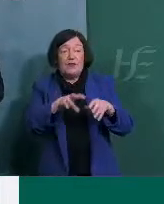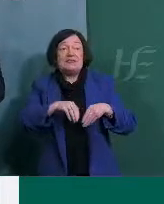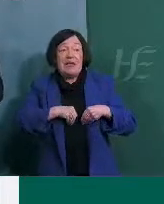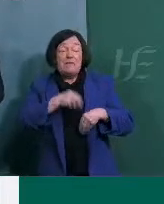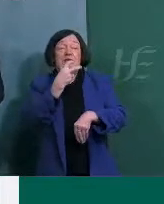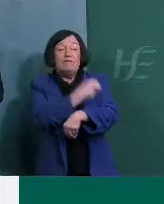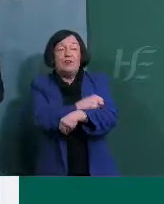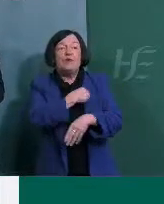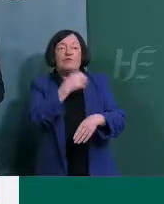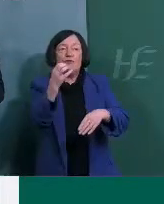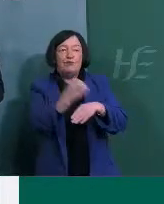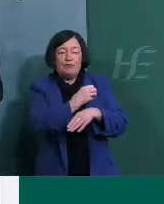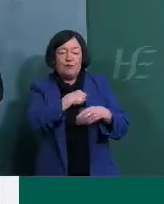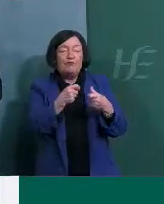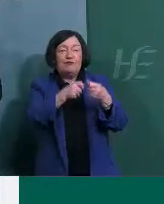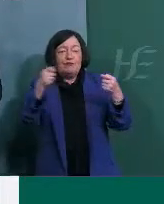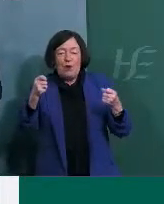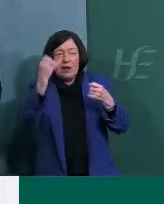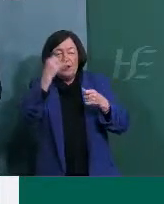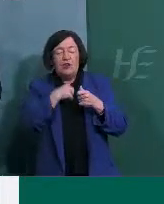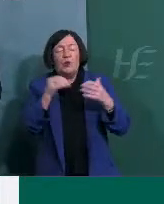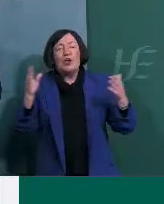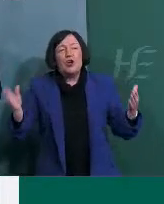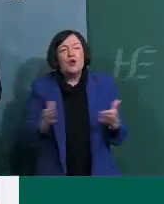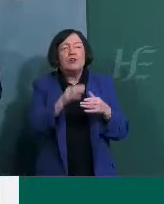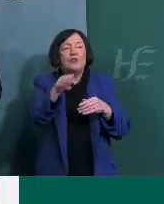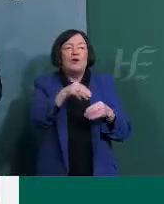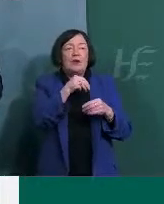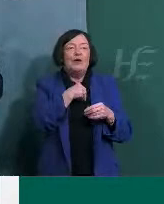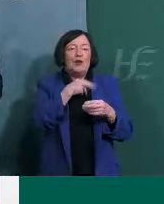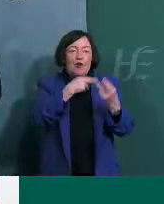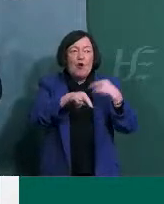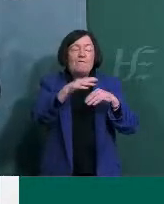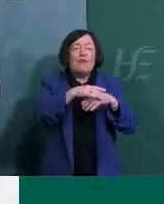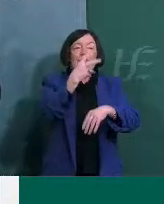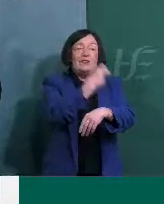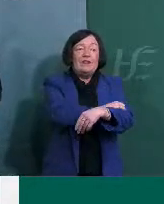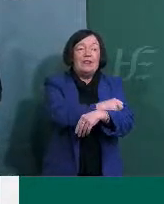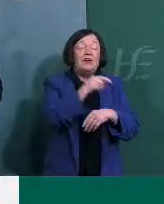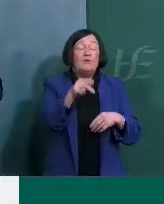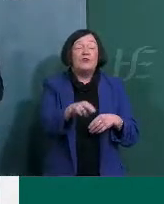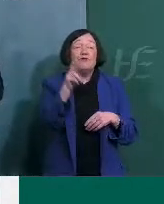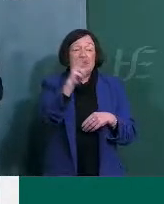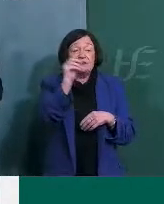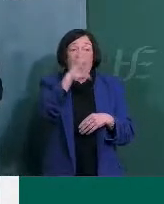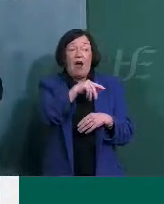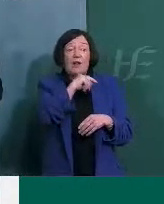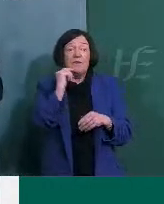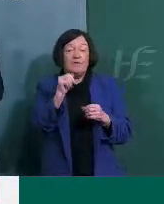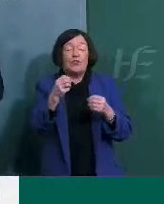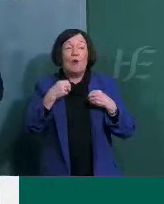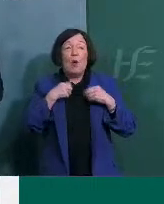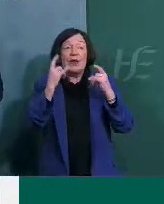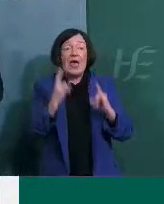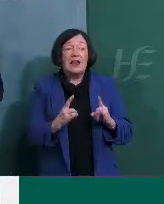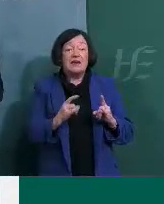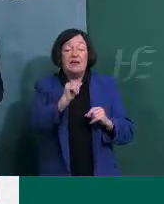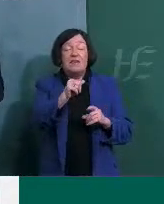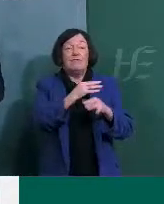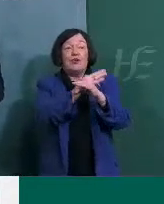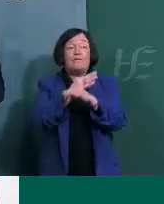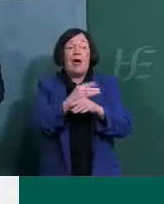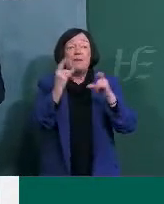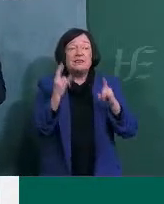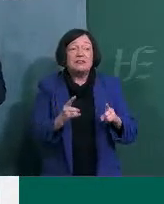and we're continuing to prolong that initiative to try and encourage those people to come forward for the reasons that Colm has said, for their own health, for their family's